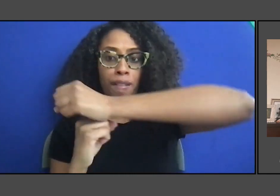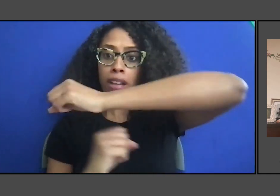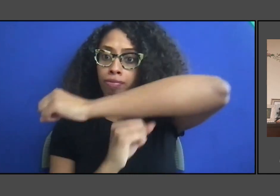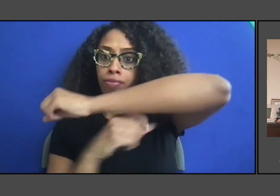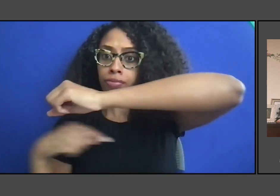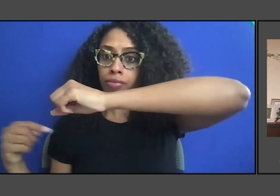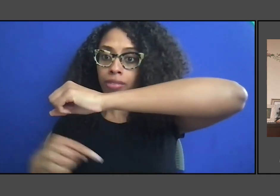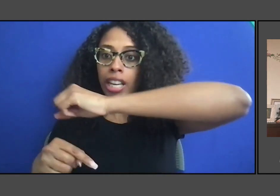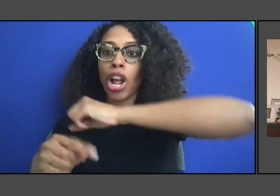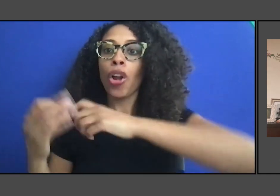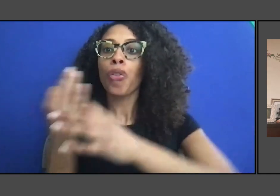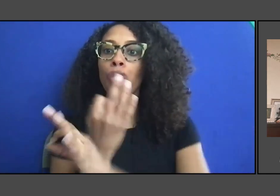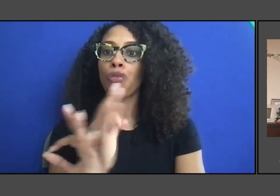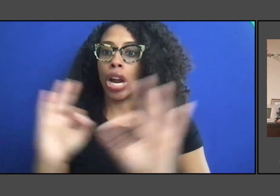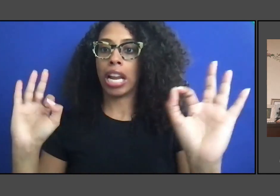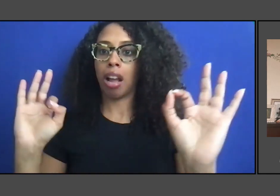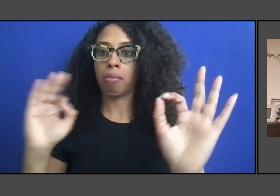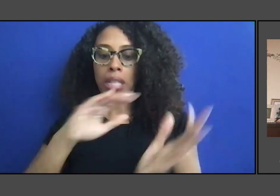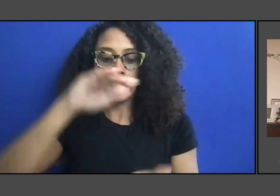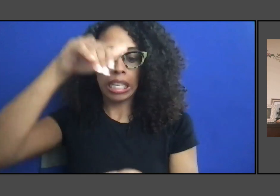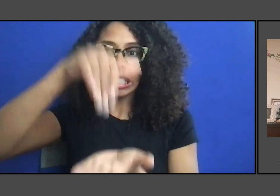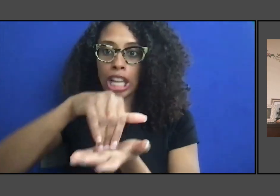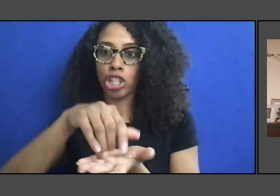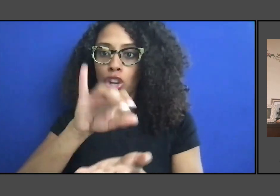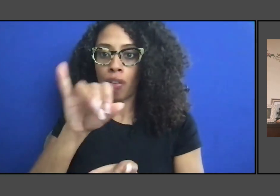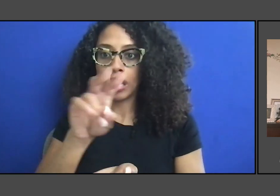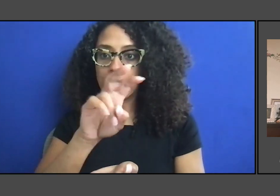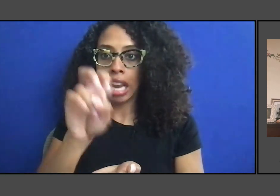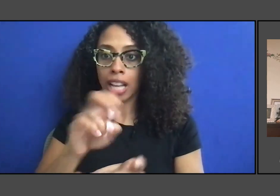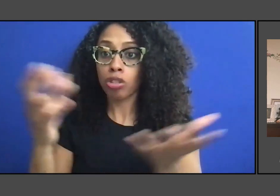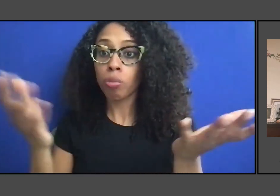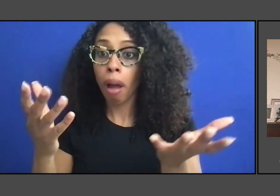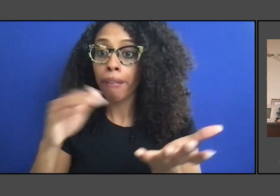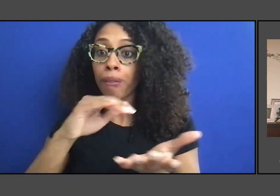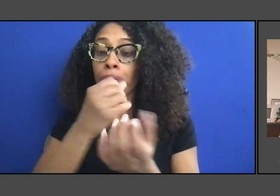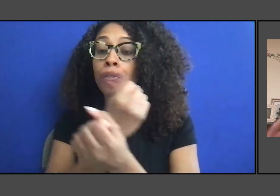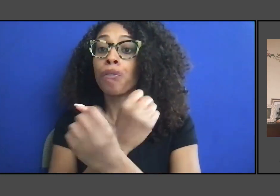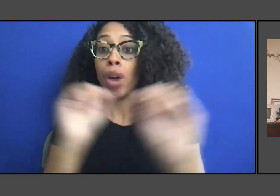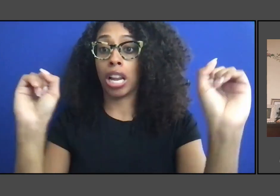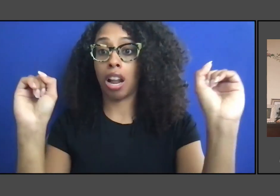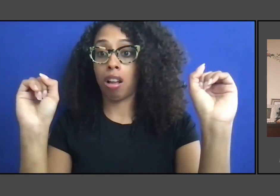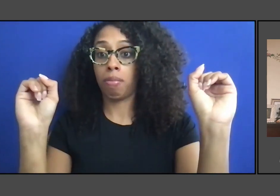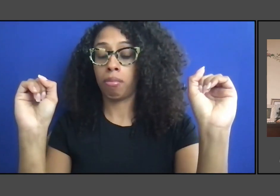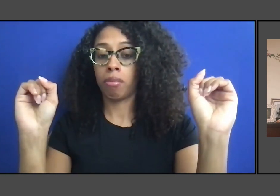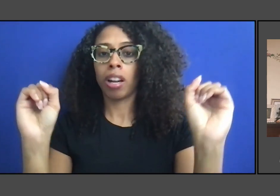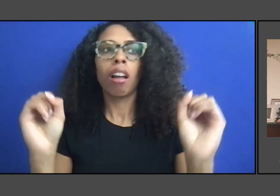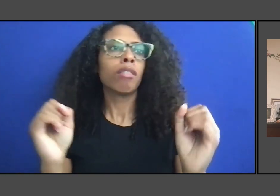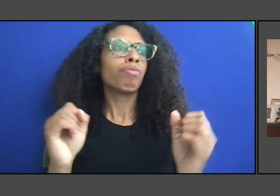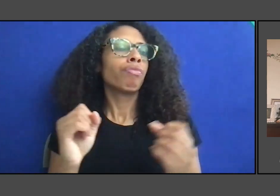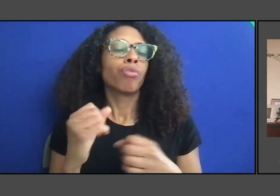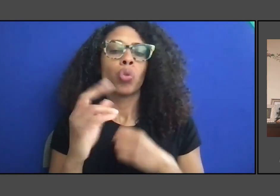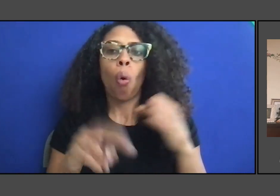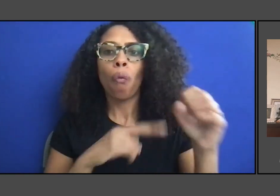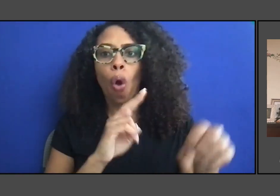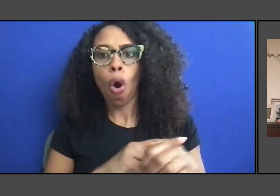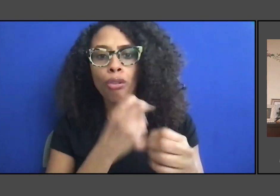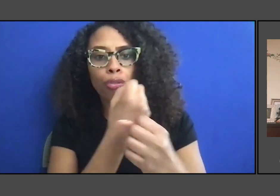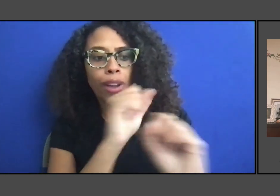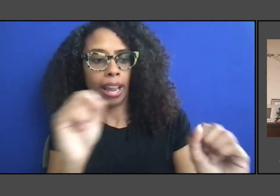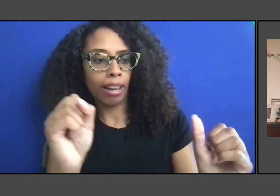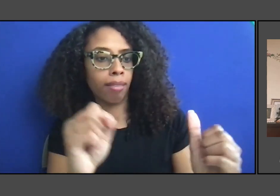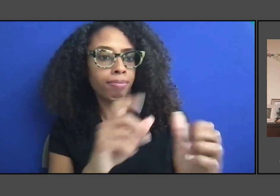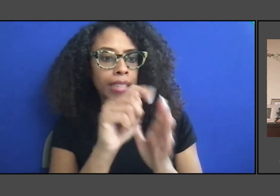freedom. So I think that, you know, as of course the freedoms in the 60s and even before that,